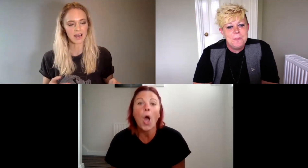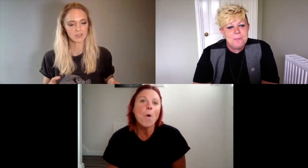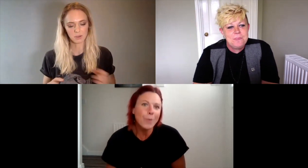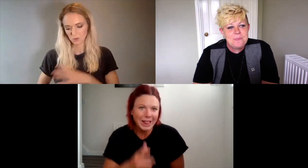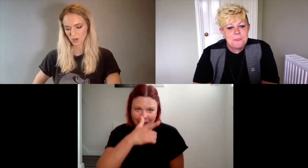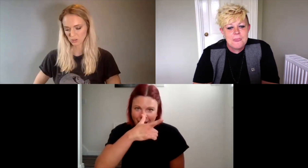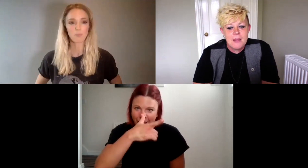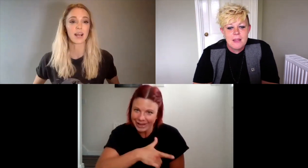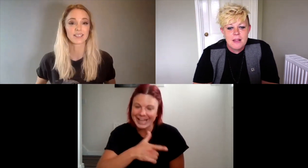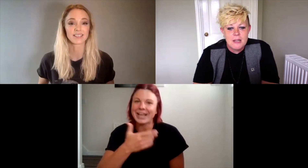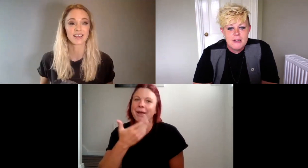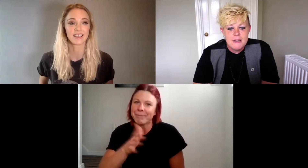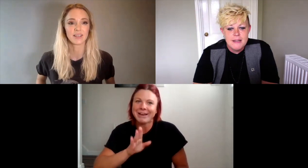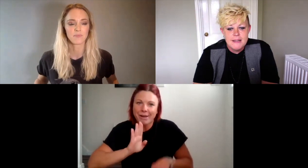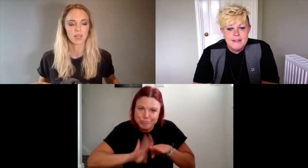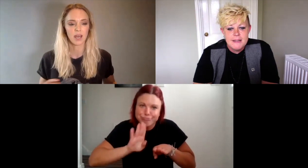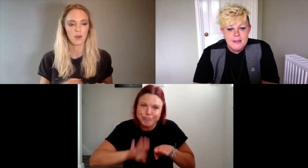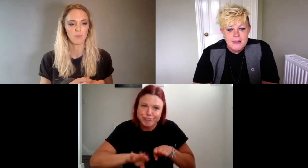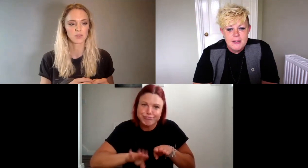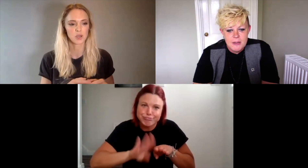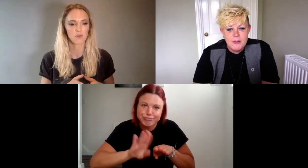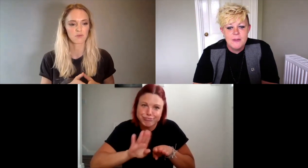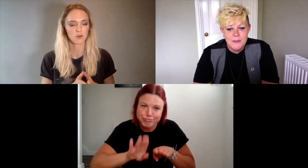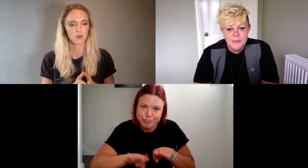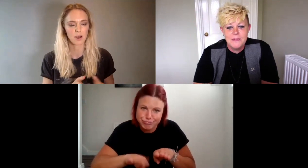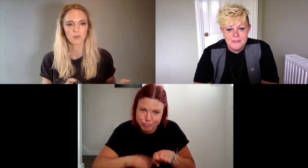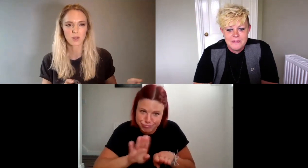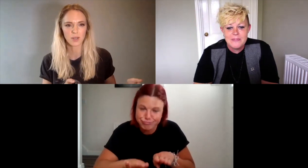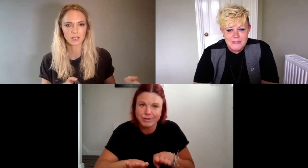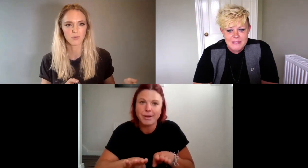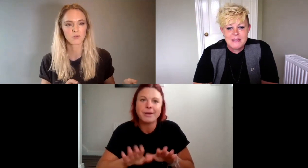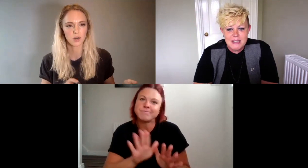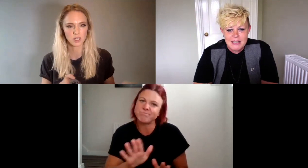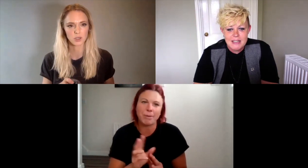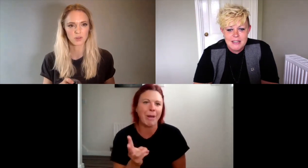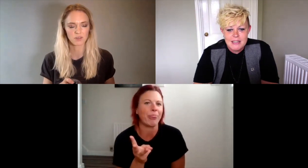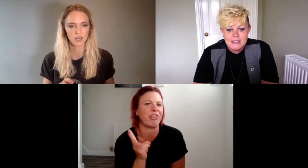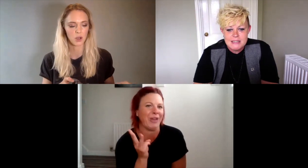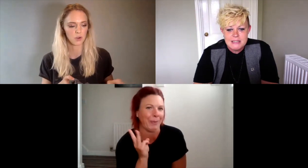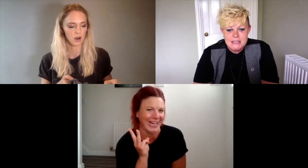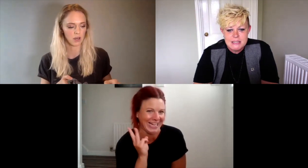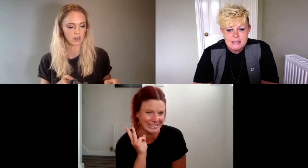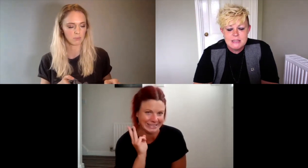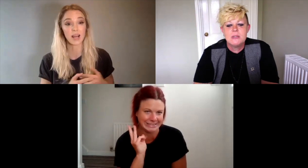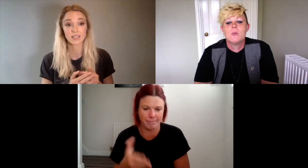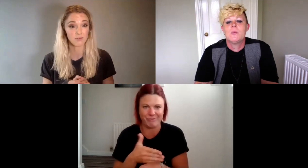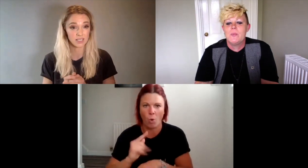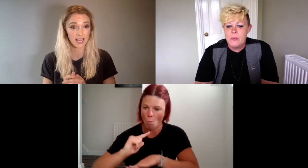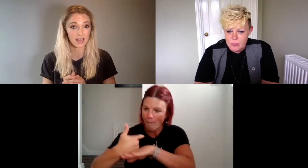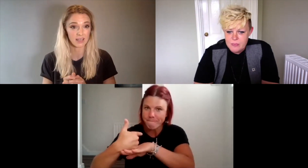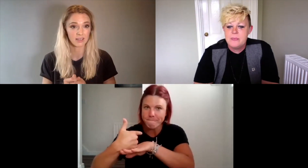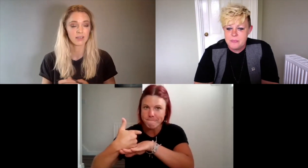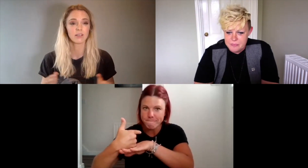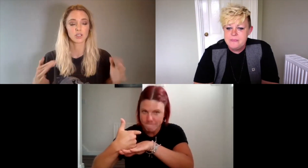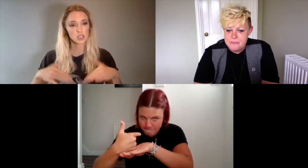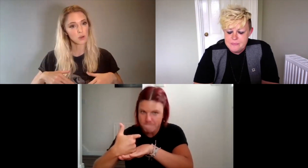I had been quite good at practicing. So for about 3 weeks before I shot the video, I practiced every